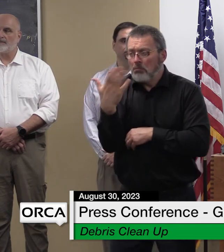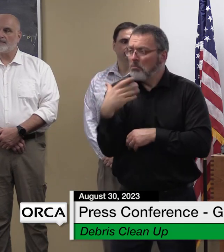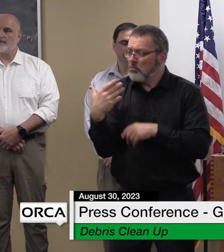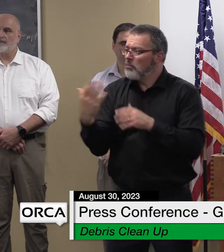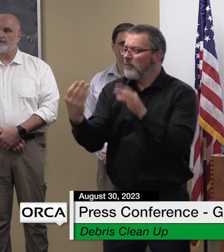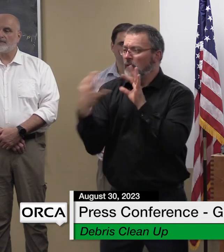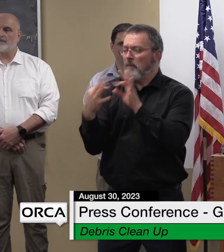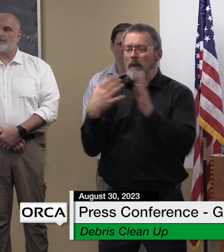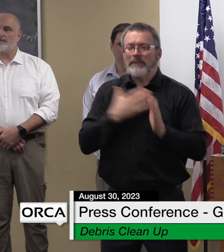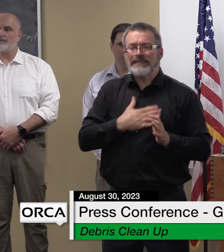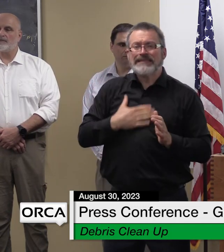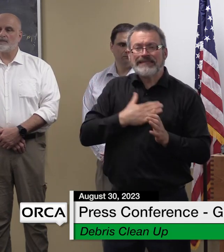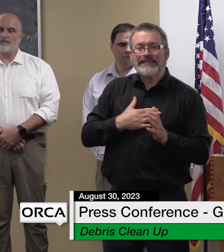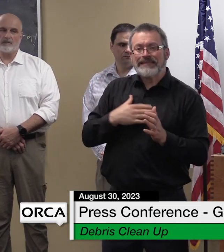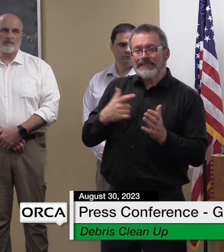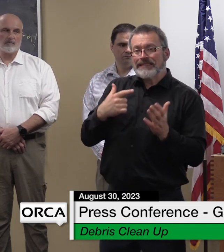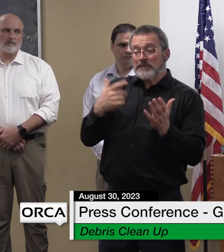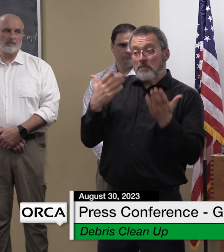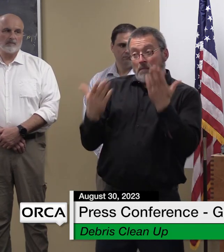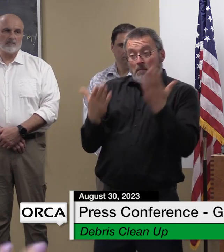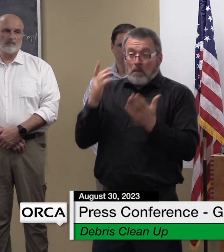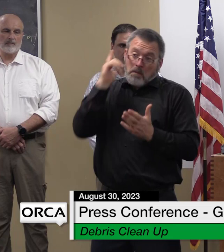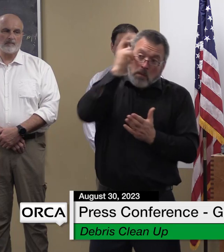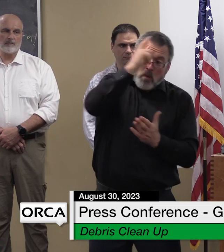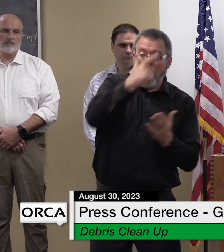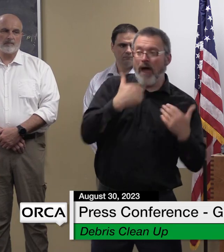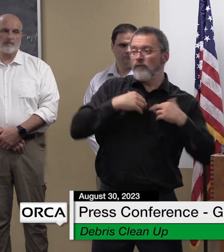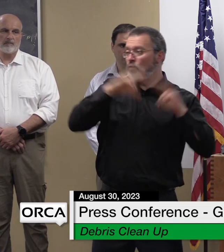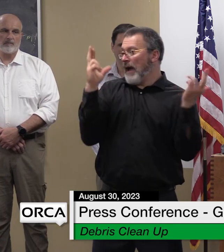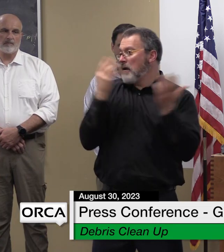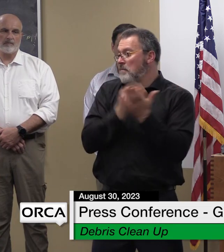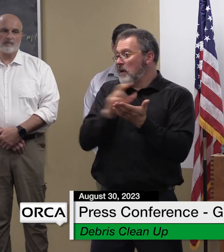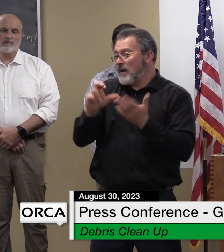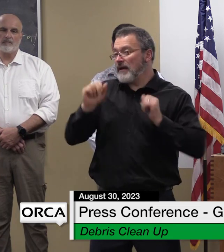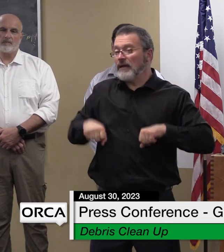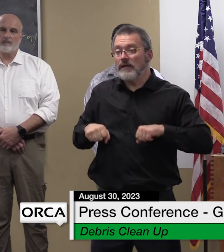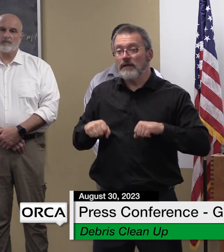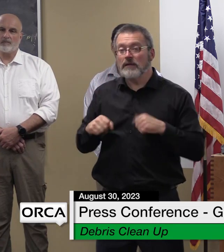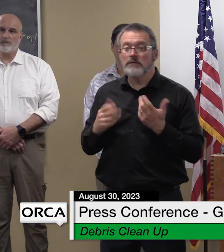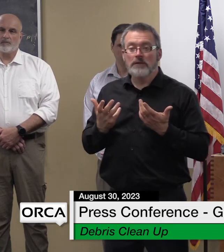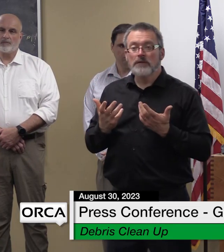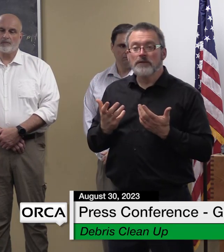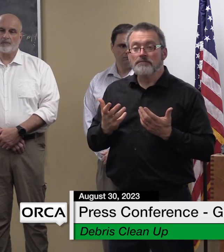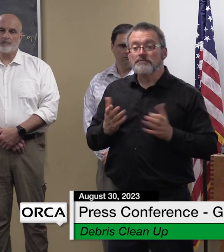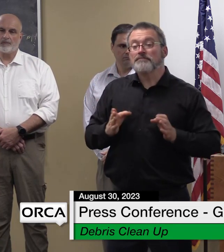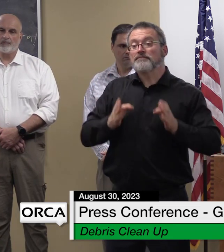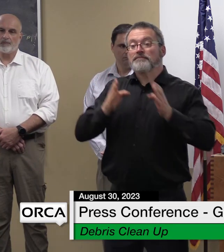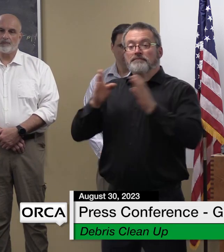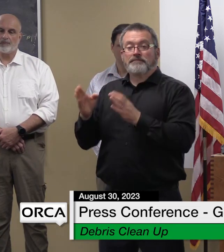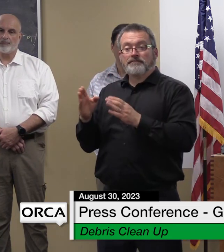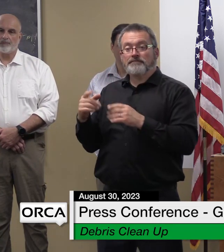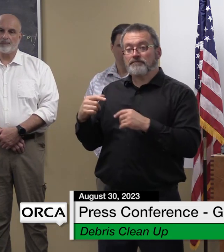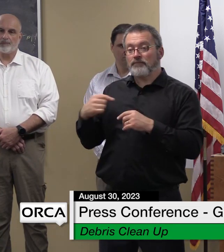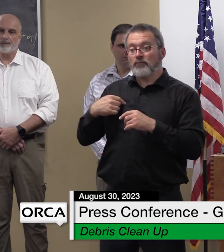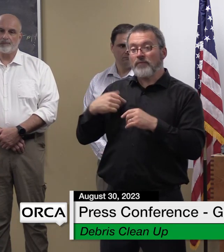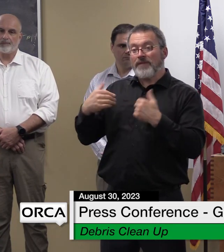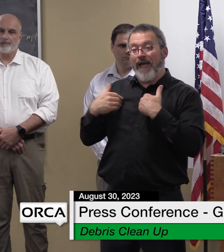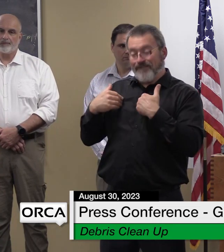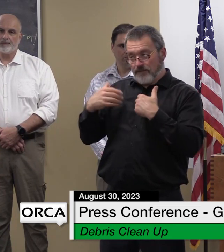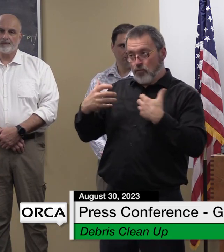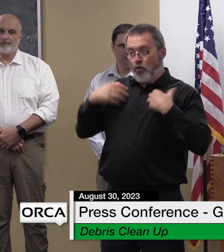via a survey. This survey can also be found at the Recovery Resource Center on our website at